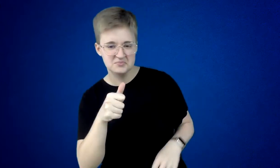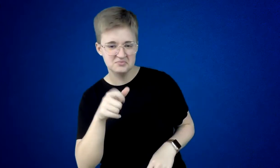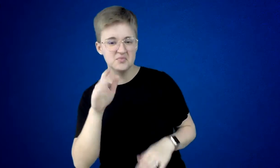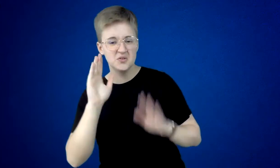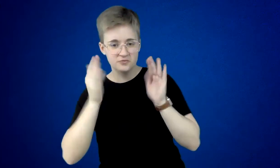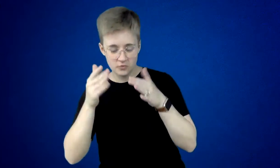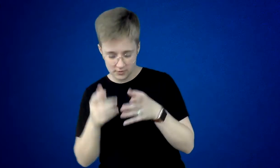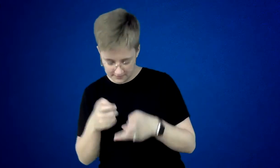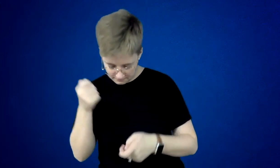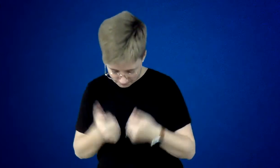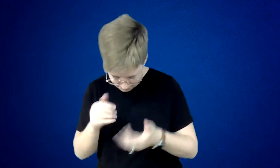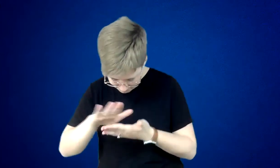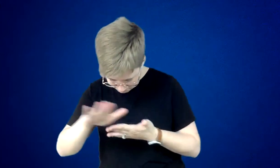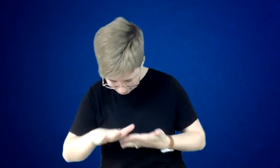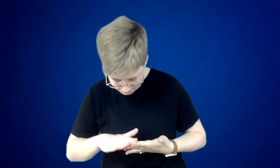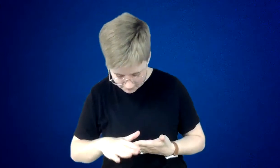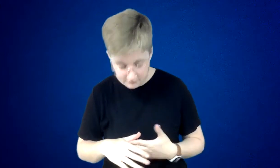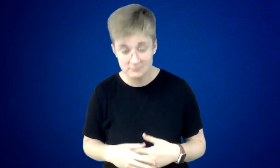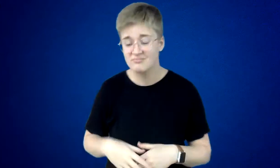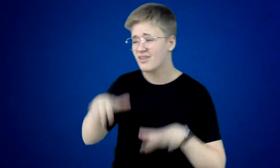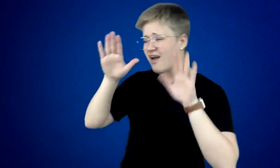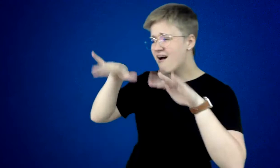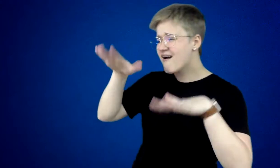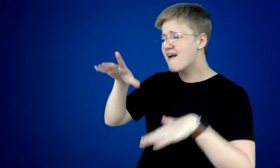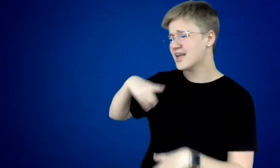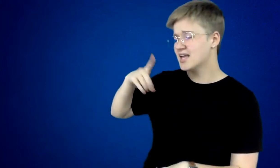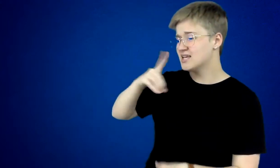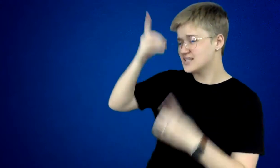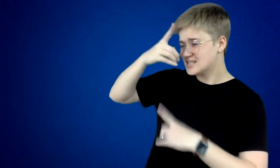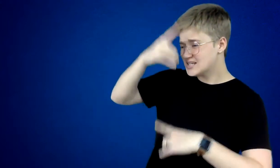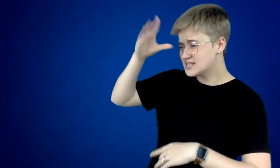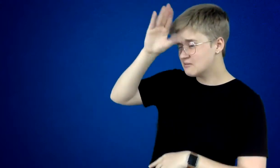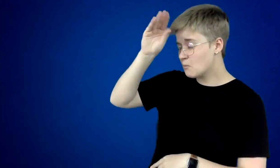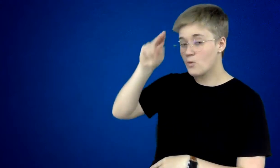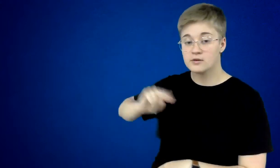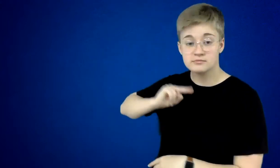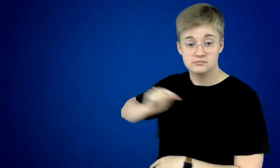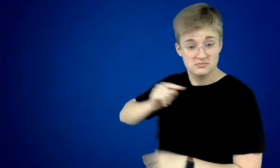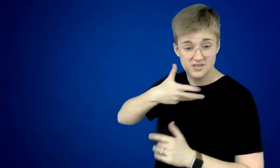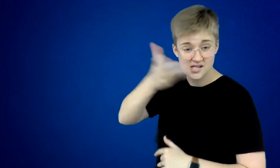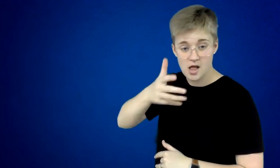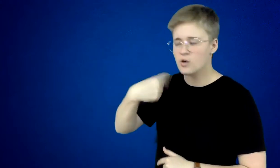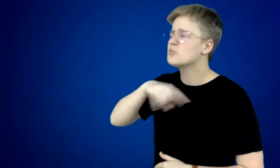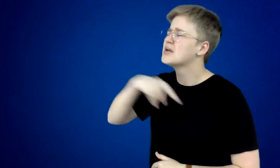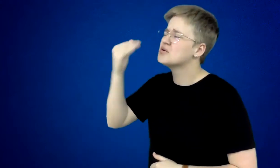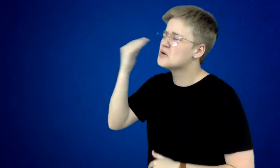weeds. "Hey, disease boy!" Norton shouted. "We know what you got. It's